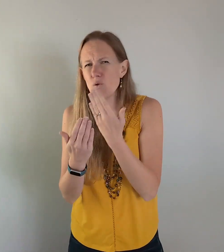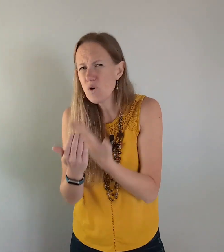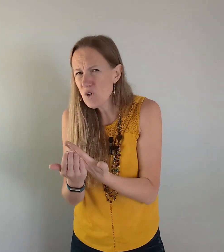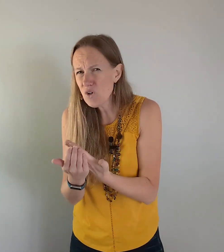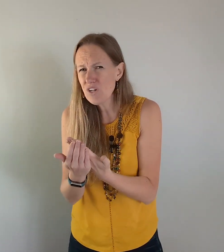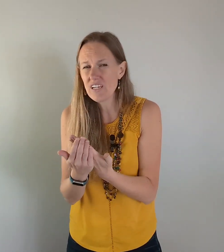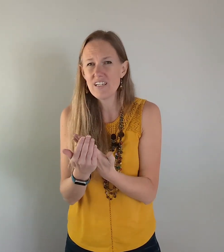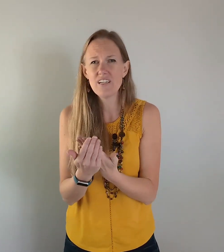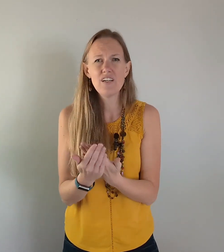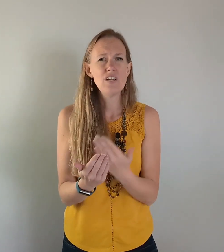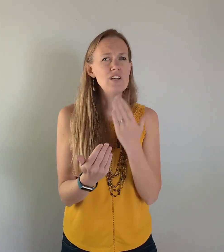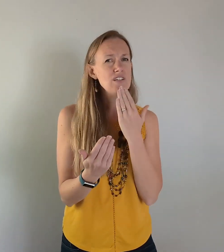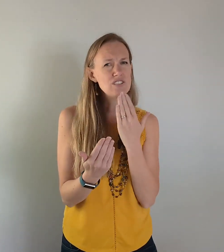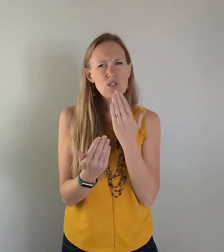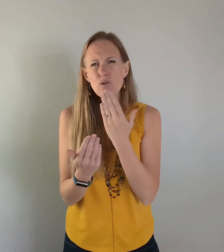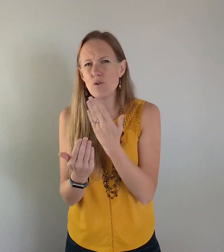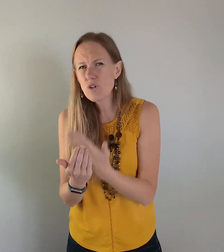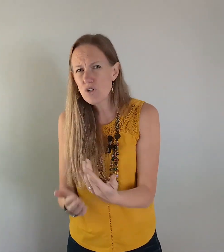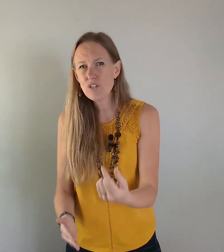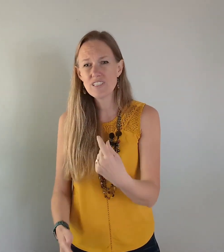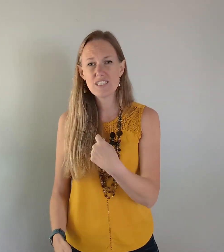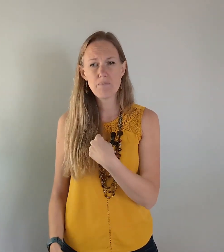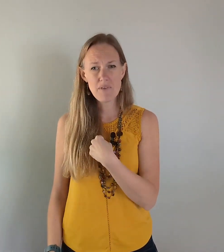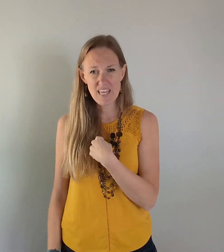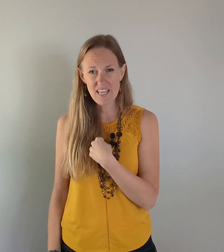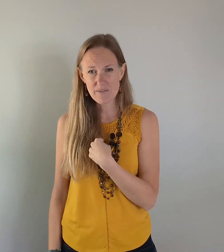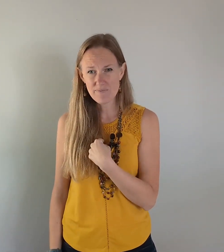so good. You're so good to me.